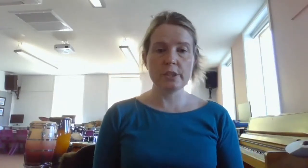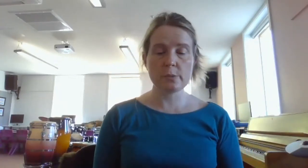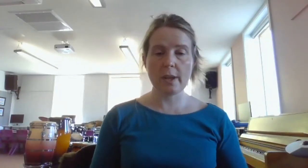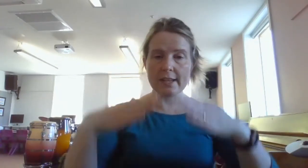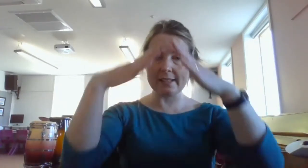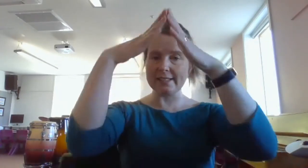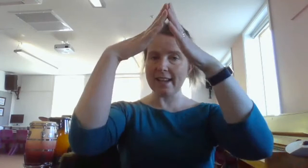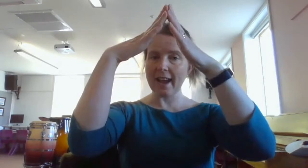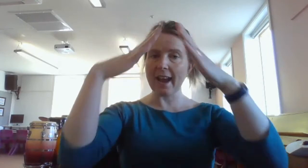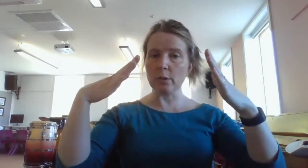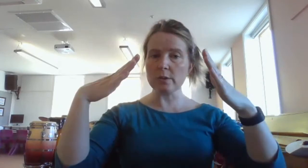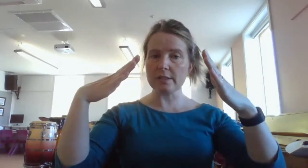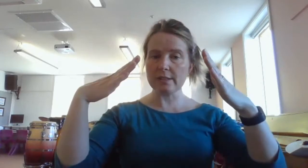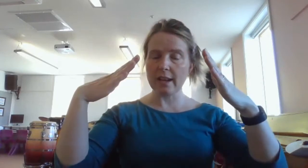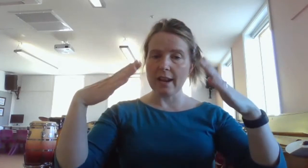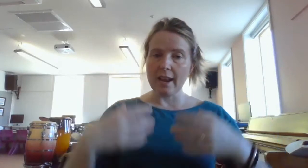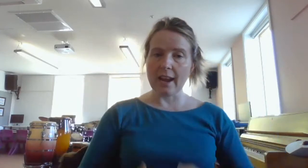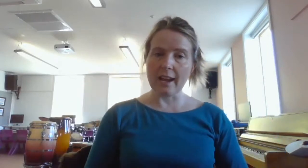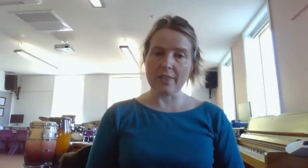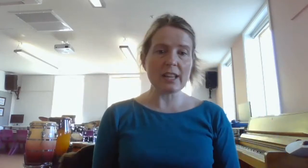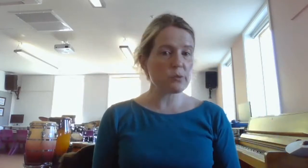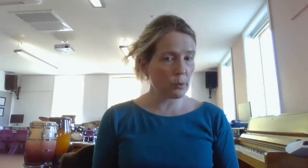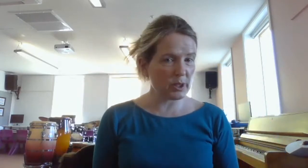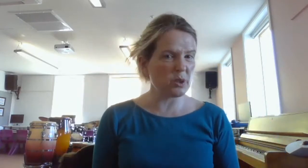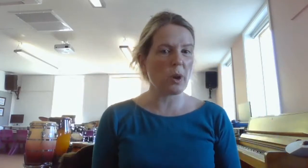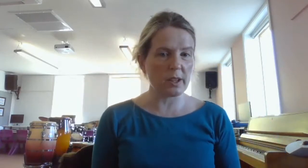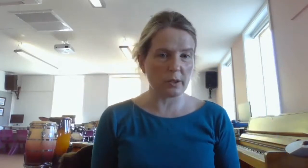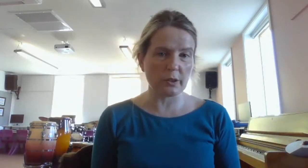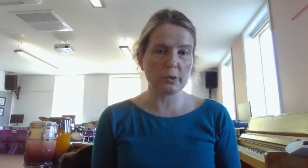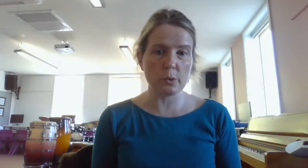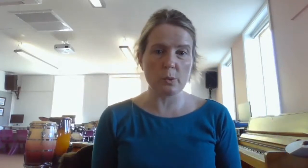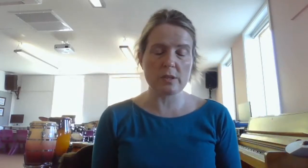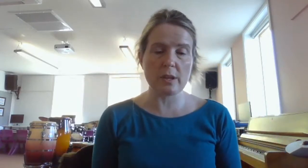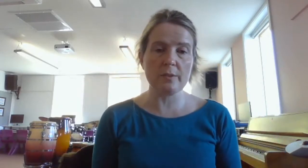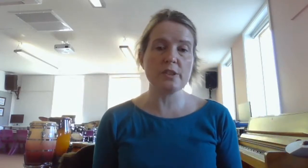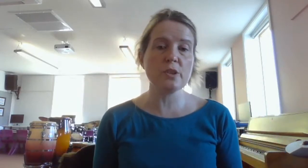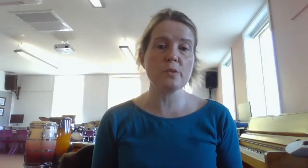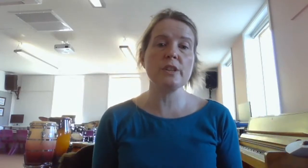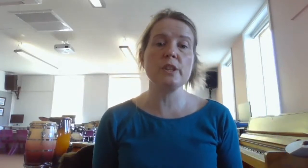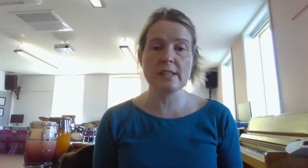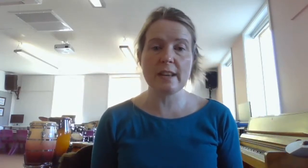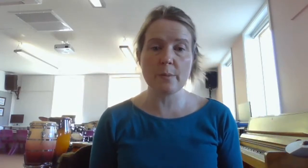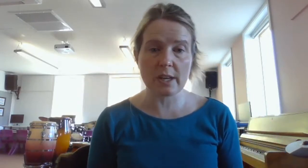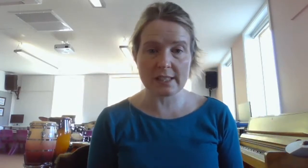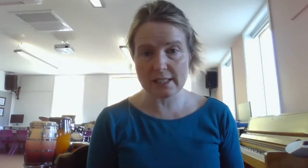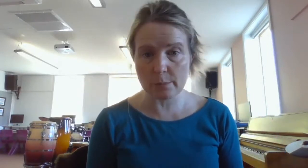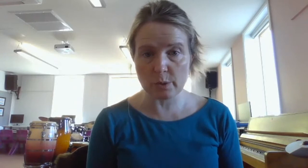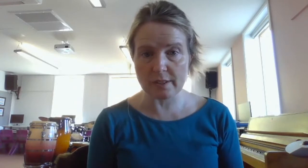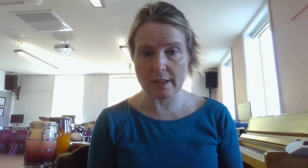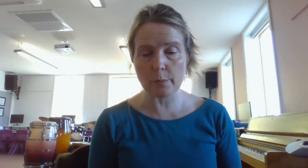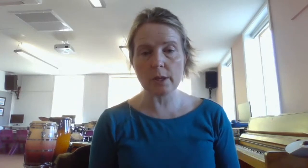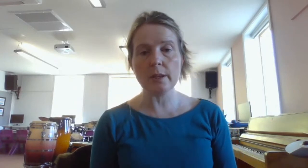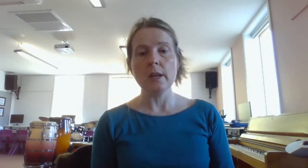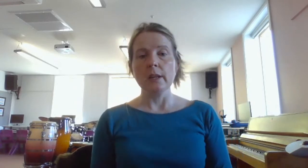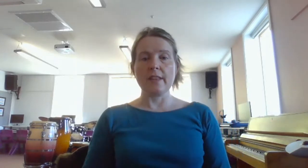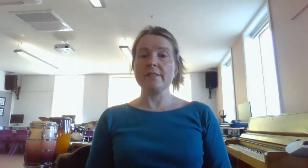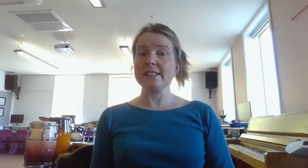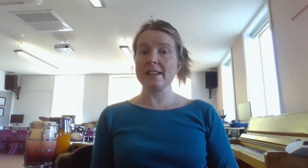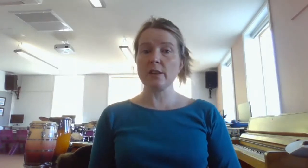first one is house, and that's what we use quite a lot at school. So if the children are used to that one, I'd keep using that one. There is another